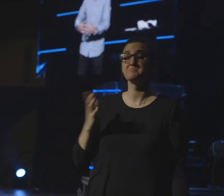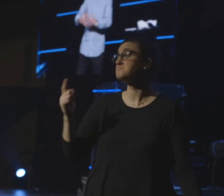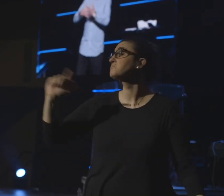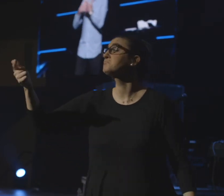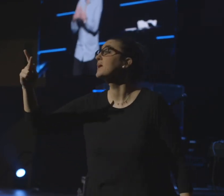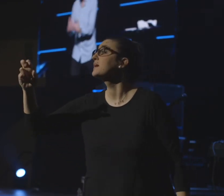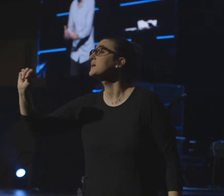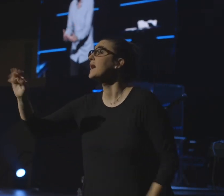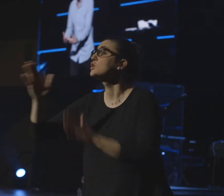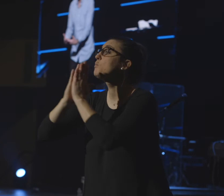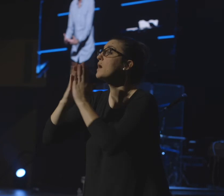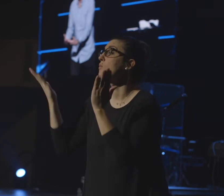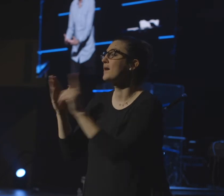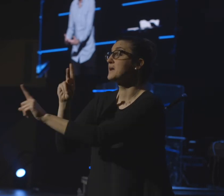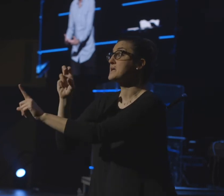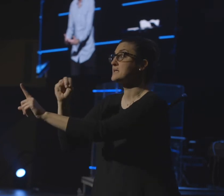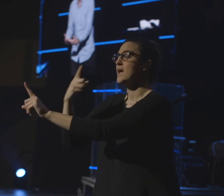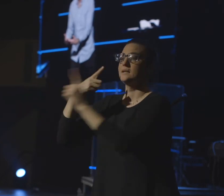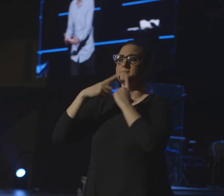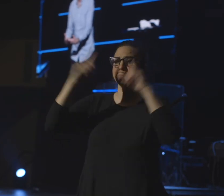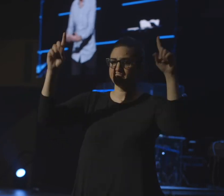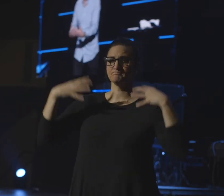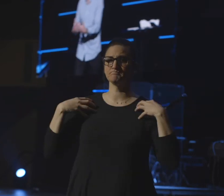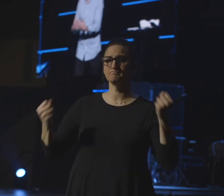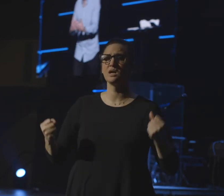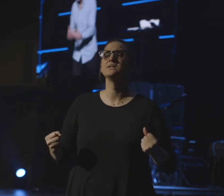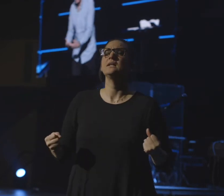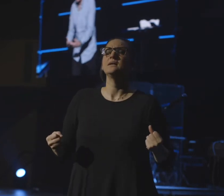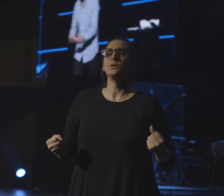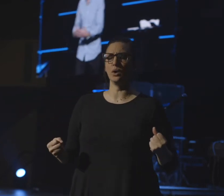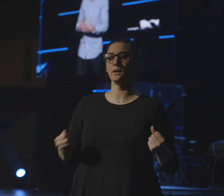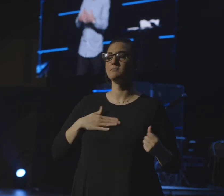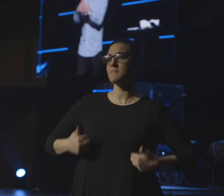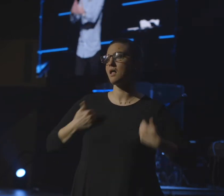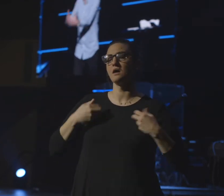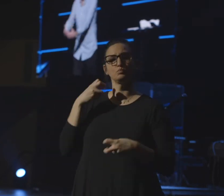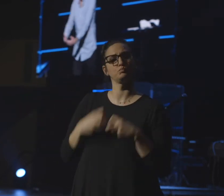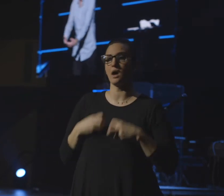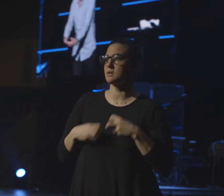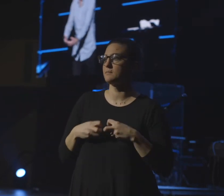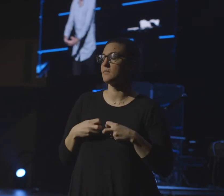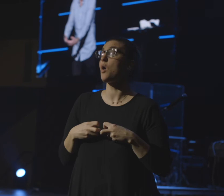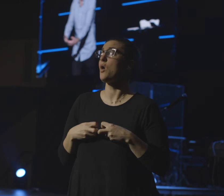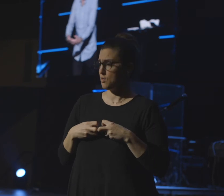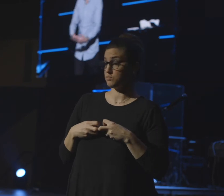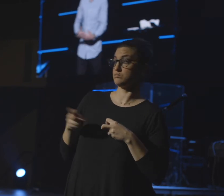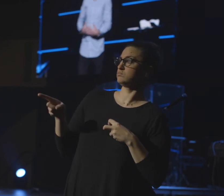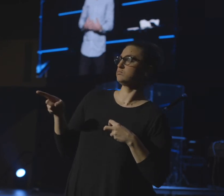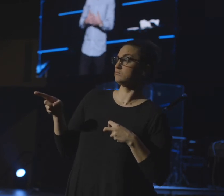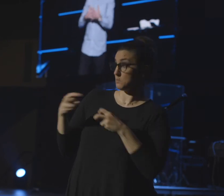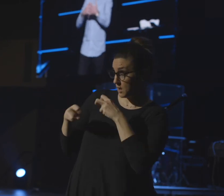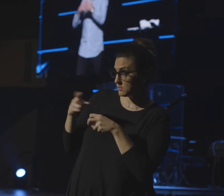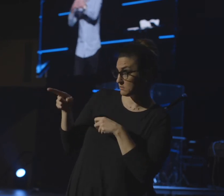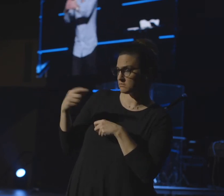says, listen, I got a real problem in my life. And I'm asking you guys to pray for me. So I'm going to pray for you. And over